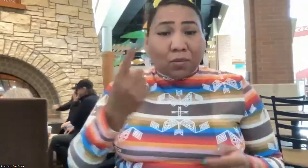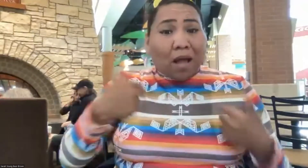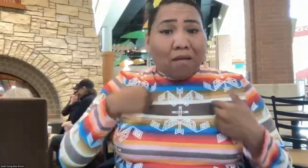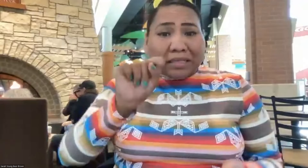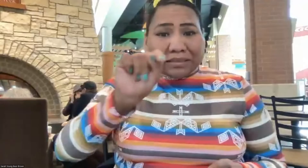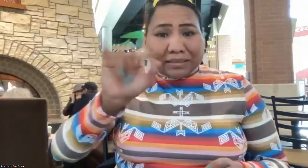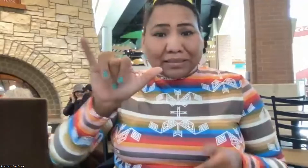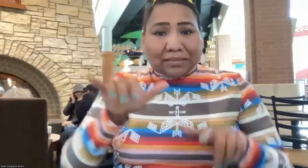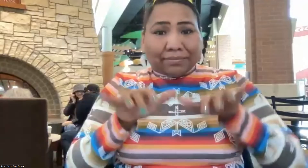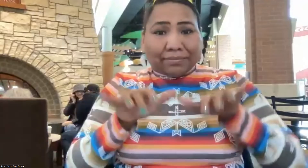interpreter.